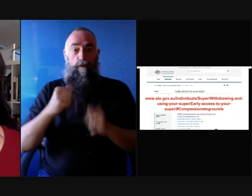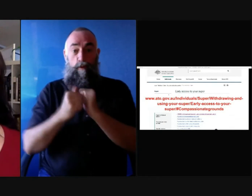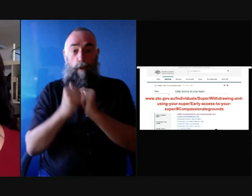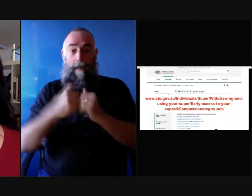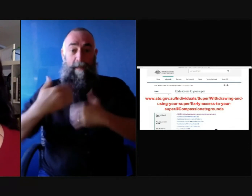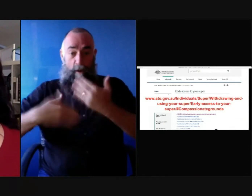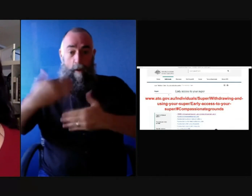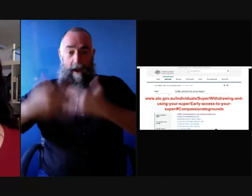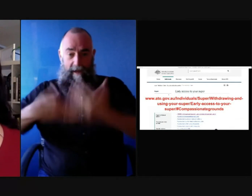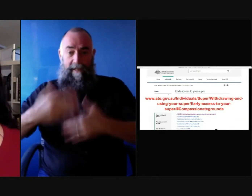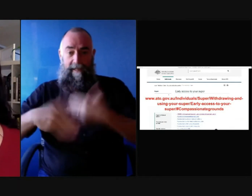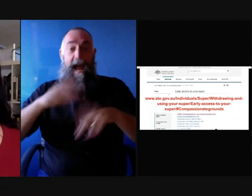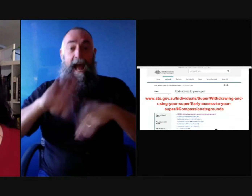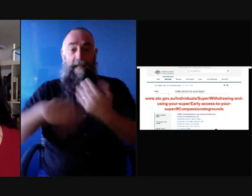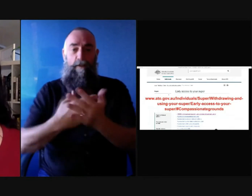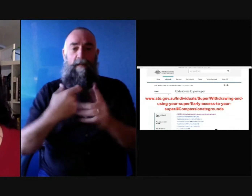going.